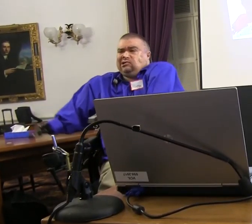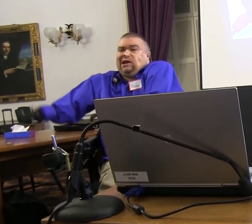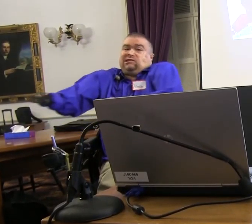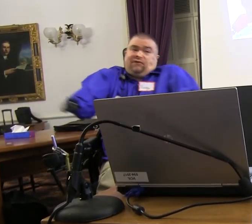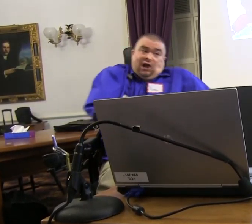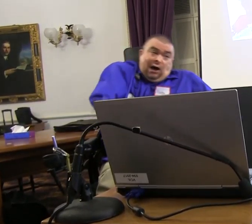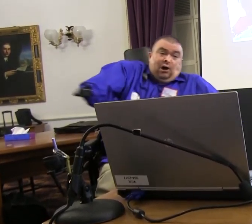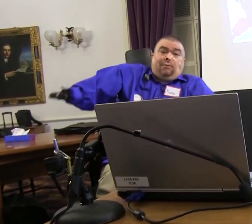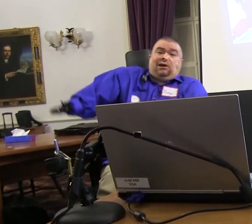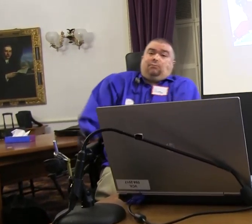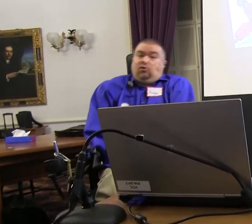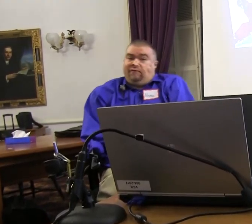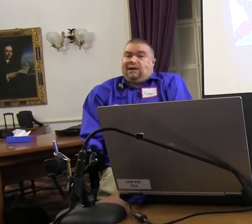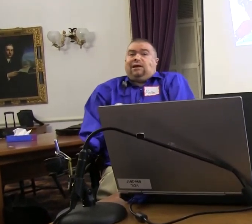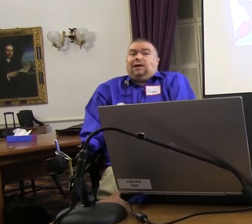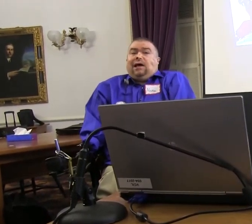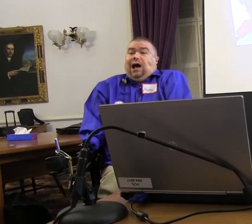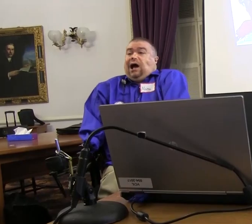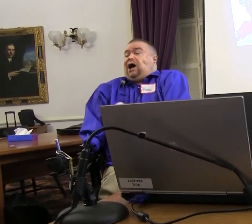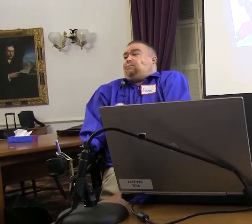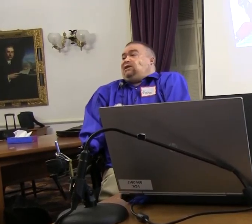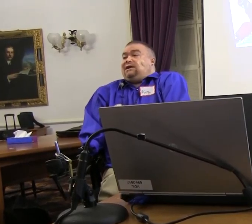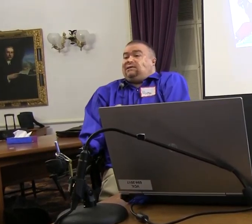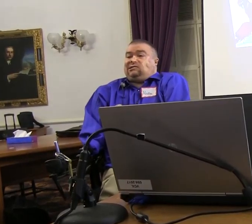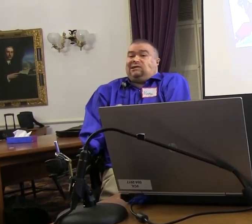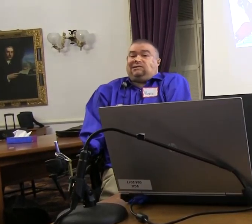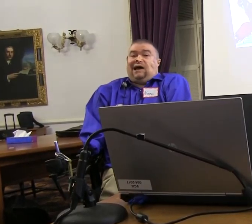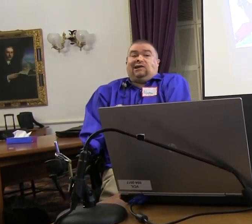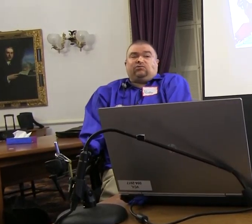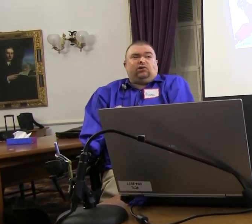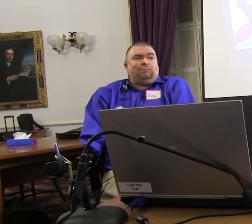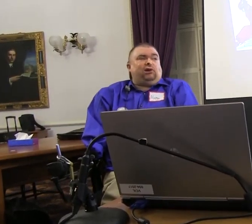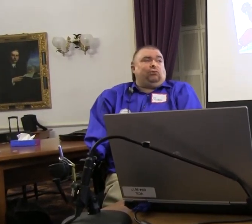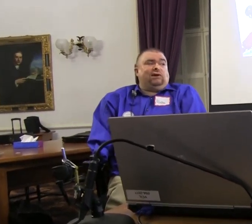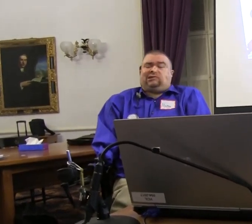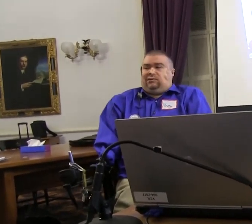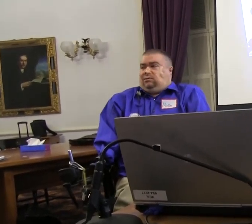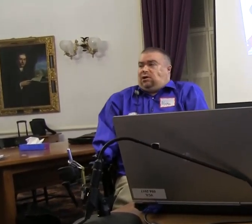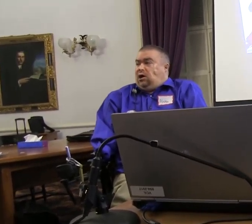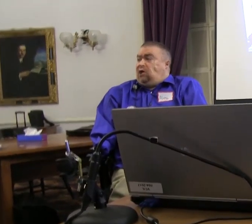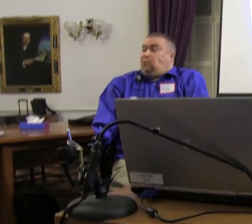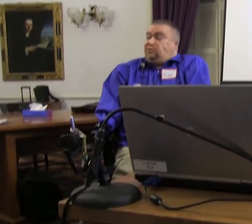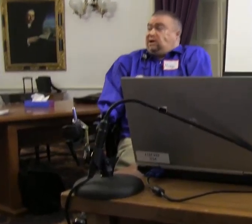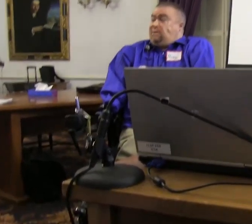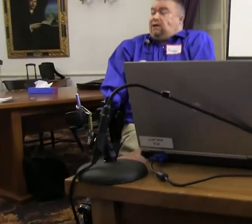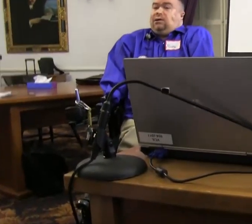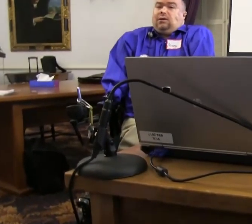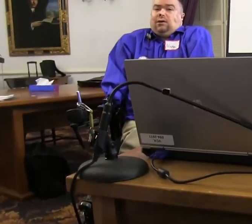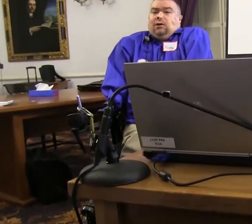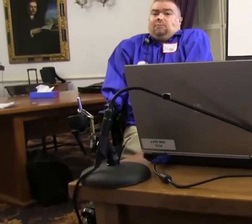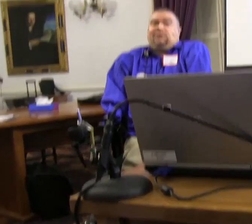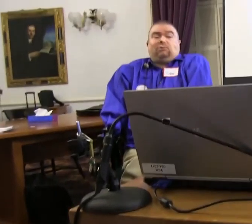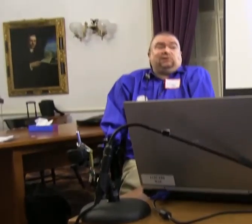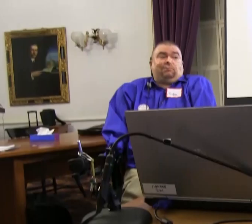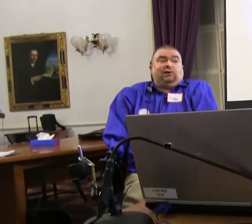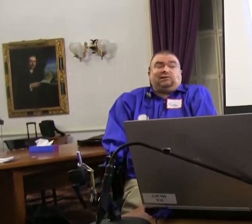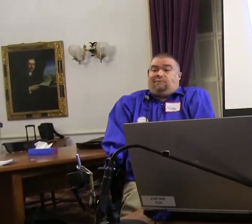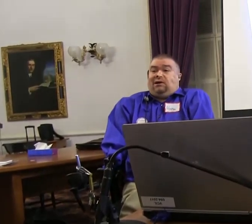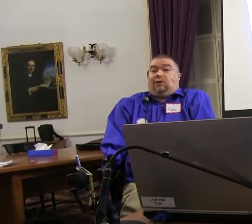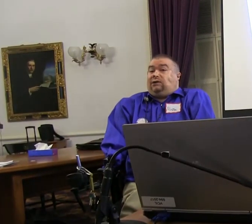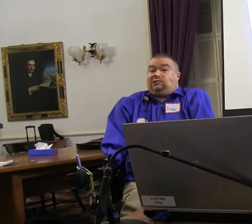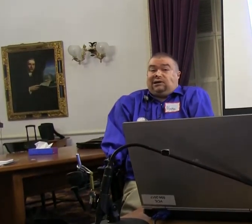what I really need to put the dog in the movement I mean it in the sense that it's really pretty decent when you think about people